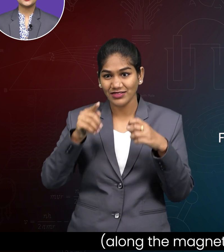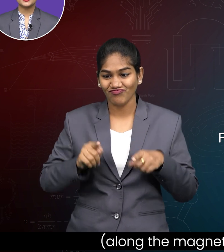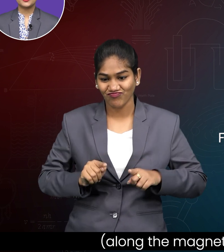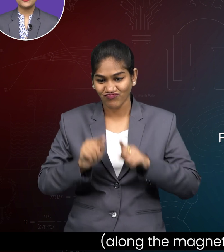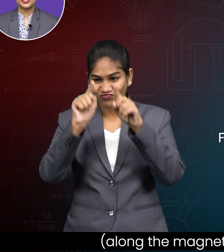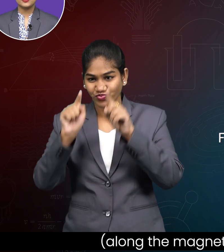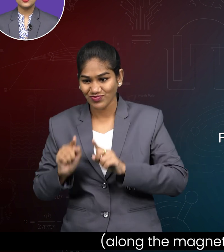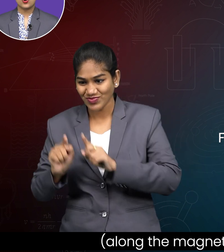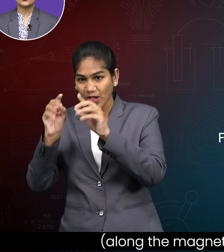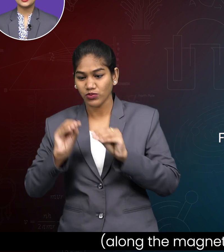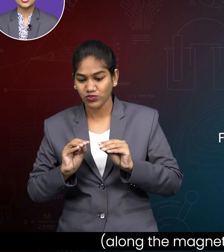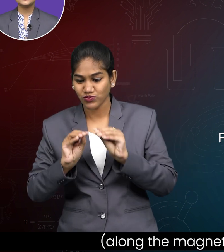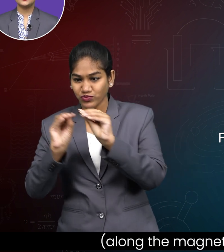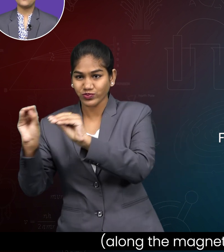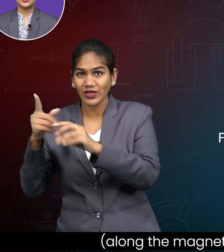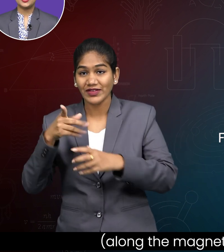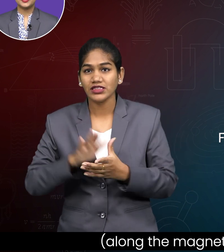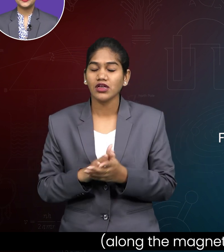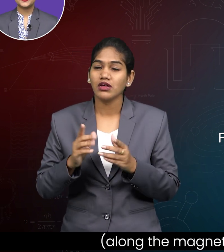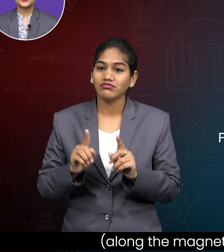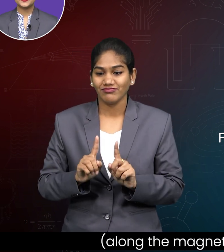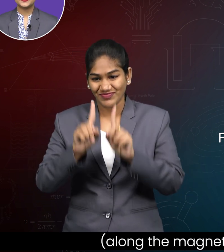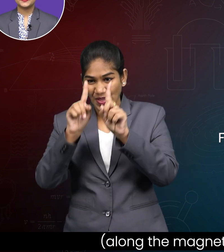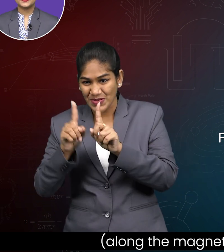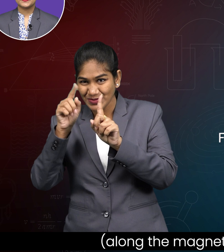along the magnetic field or against the field,